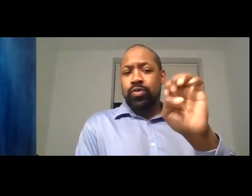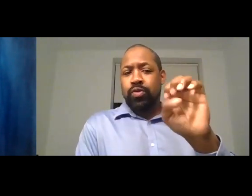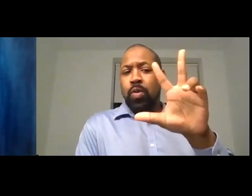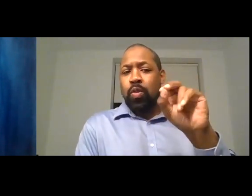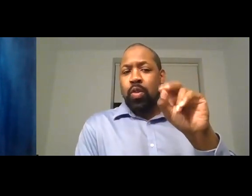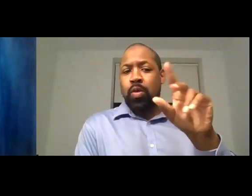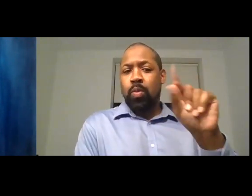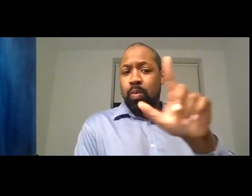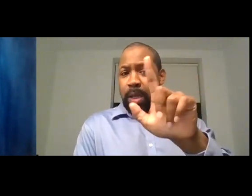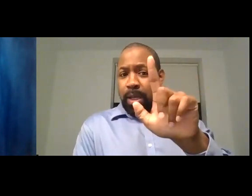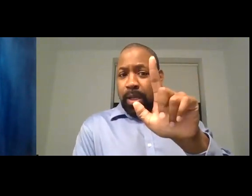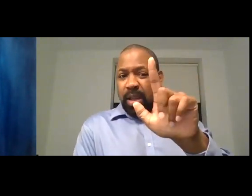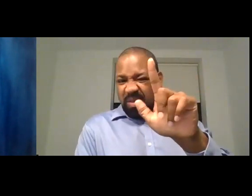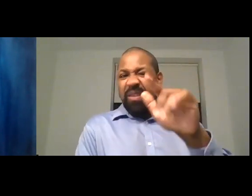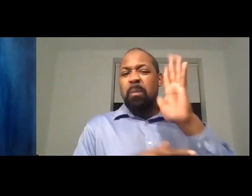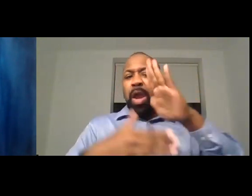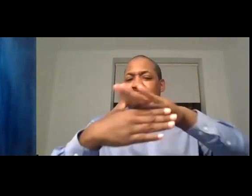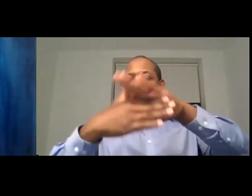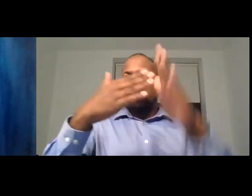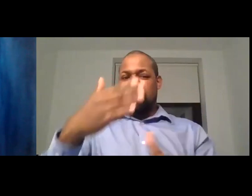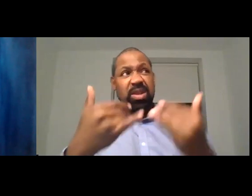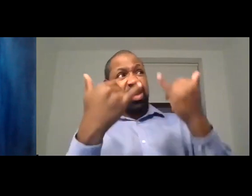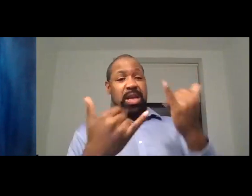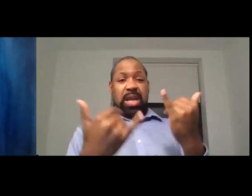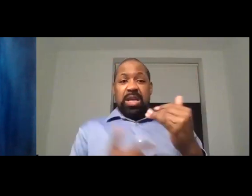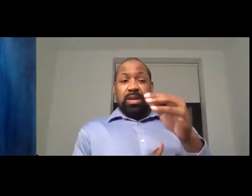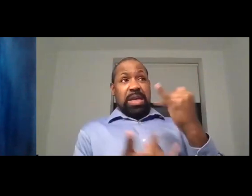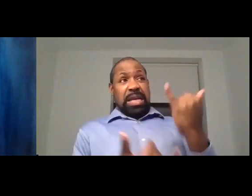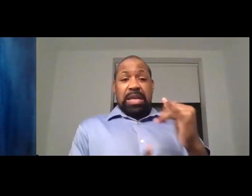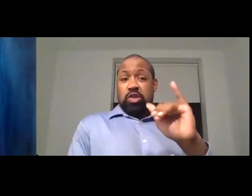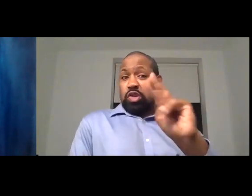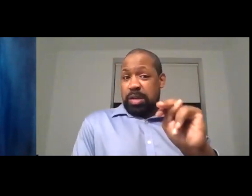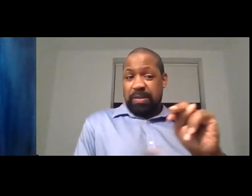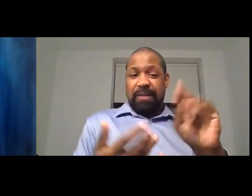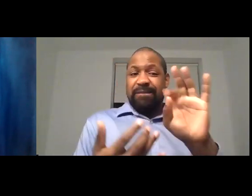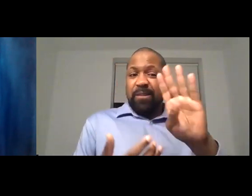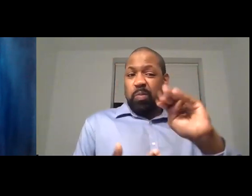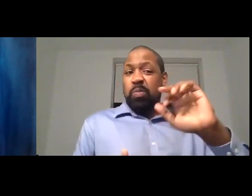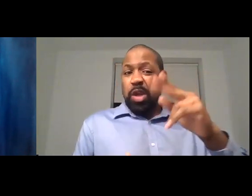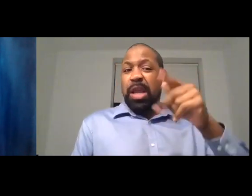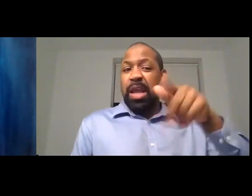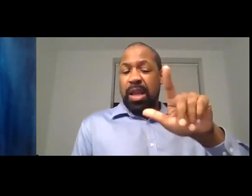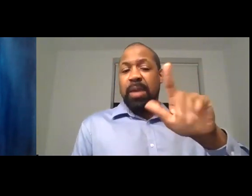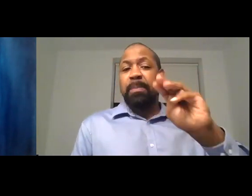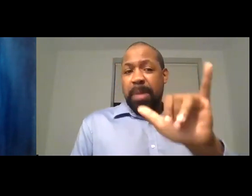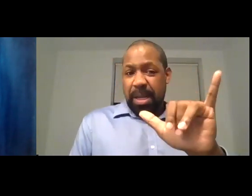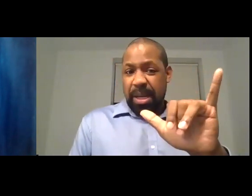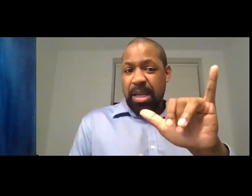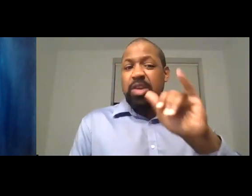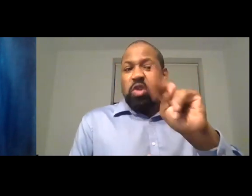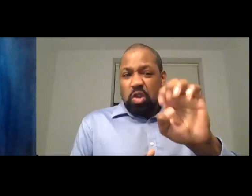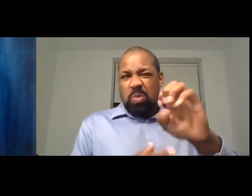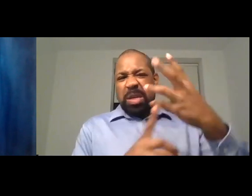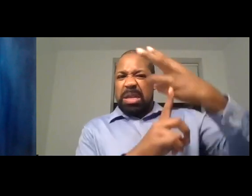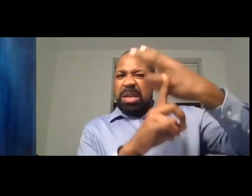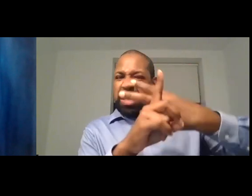we're going to continue on with 21. And now I know it's currently January, so we have